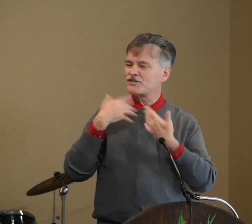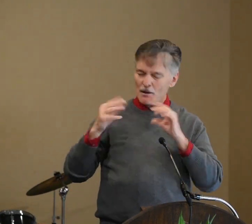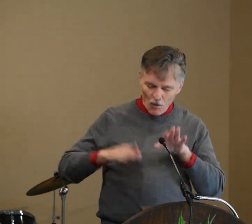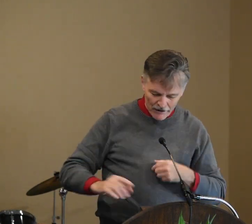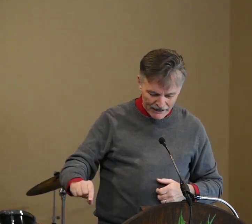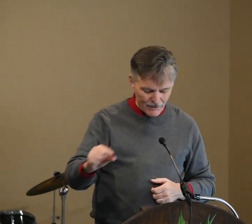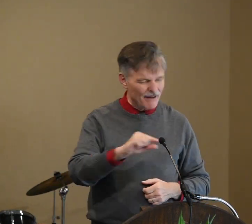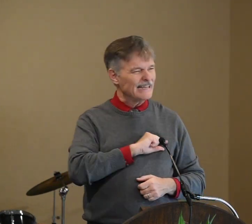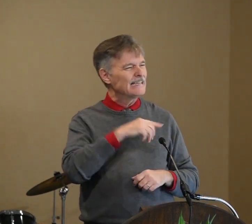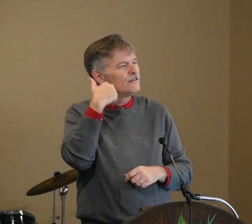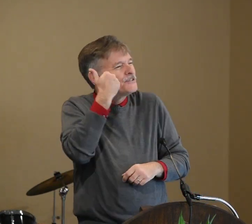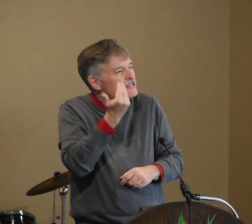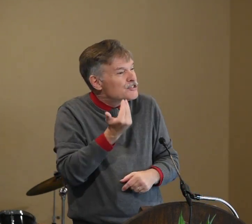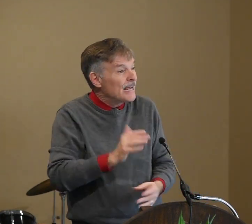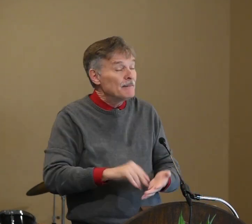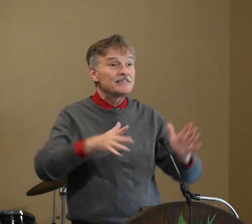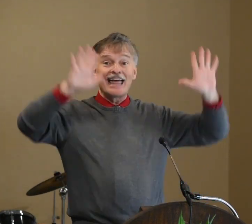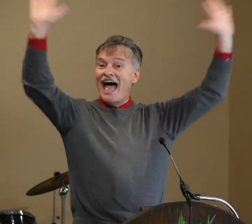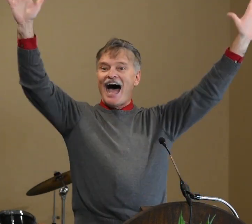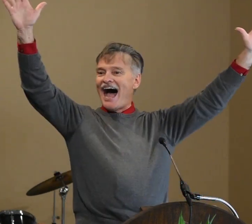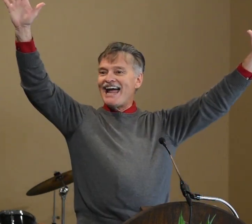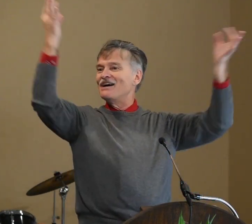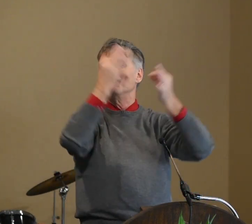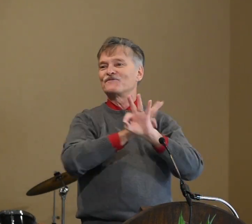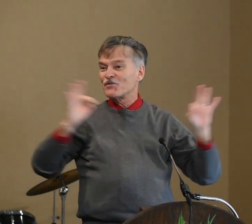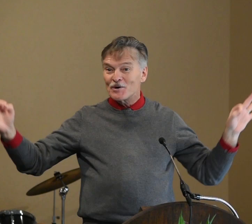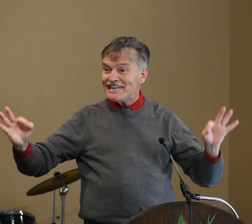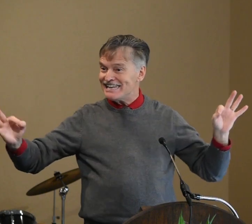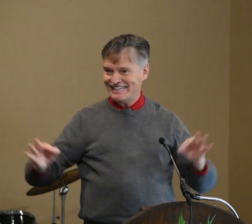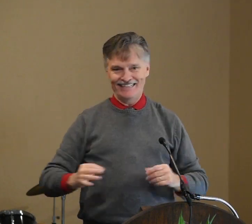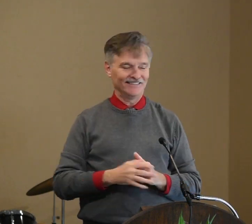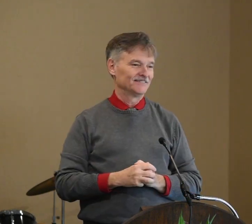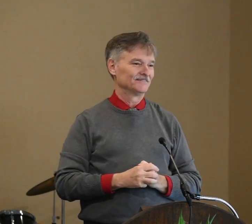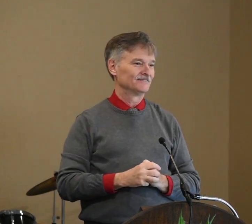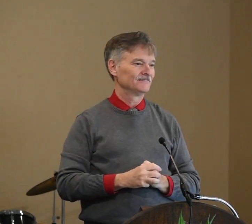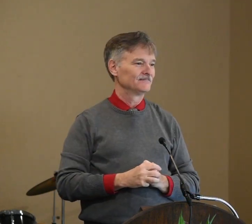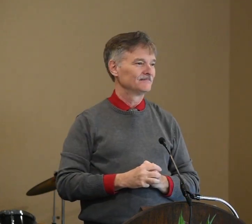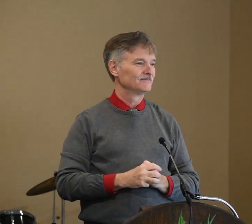Stop walking around in guilt and shame and say, I am free.